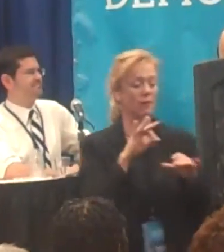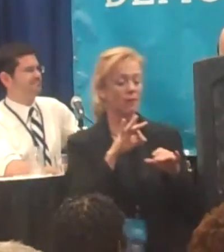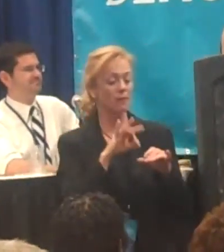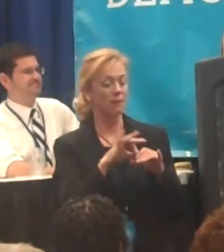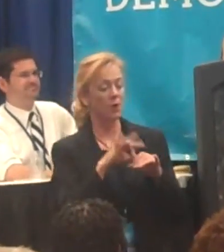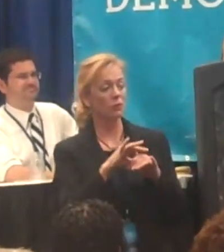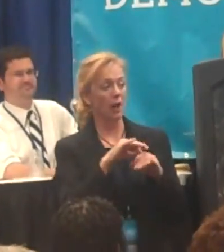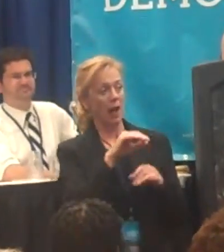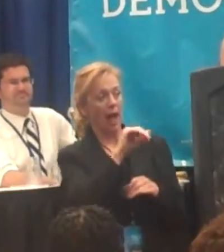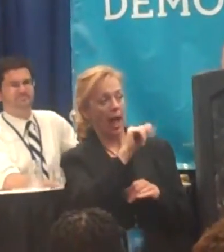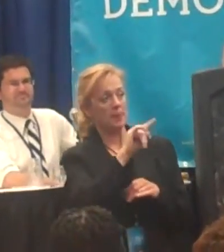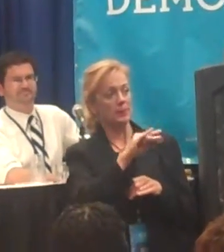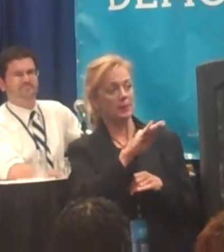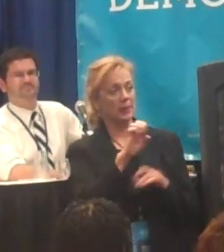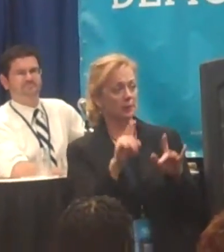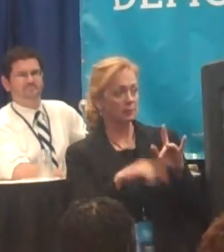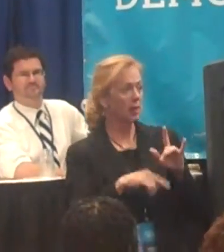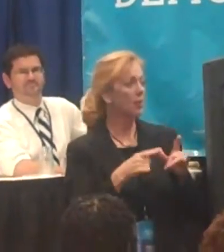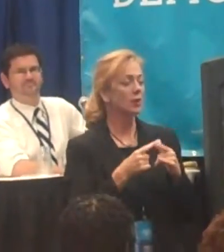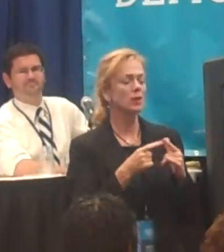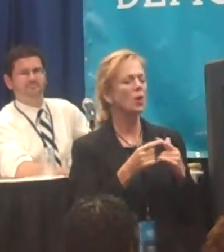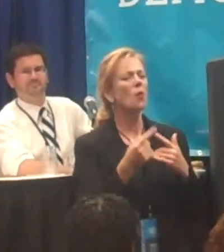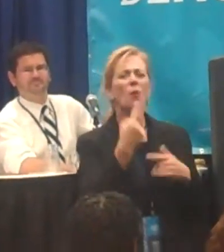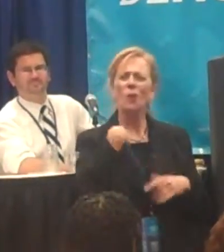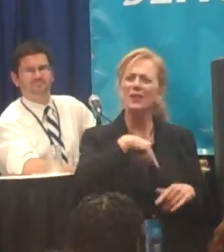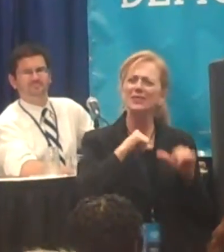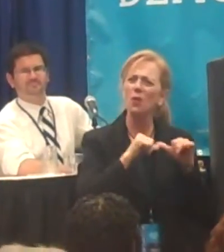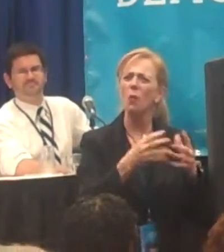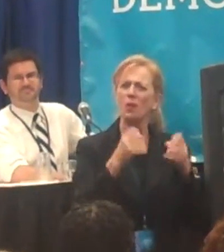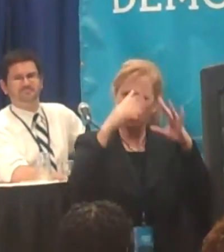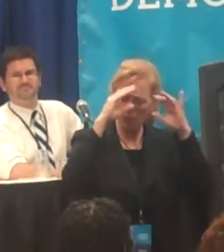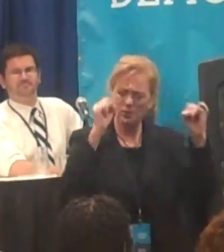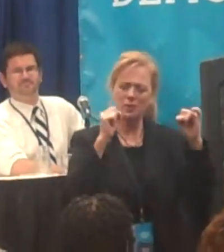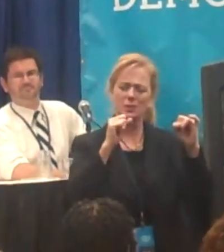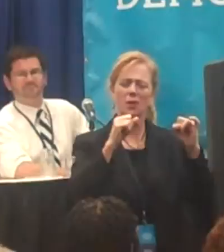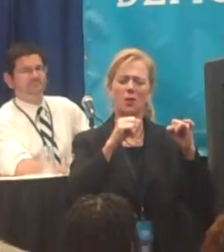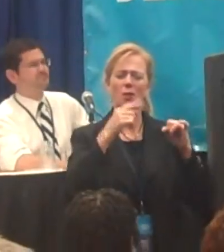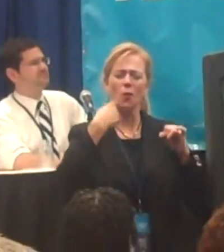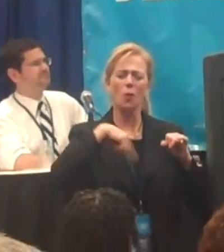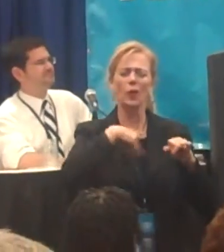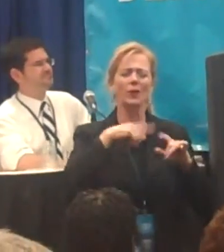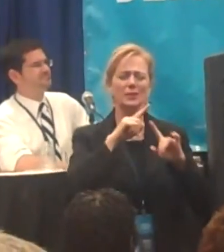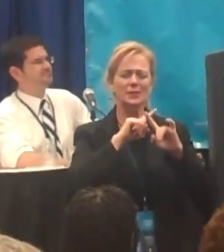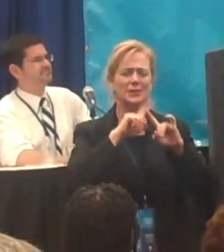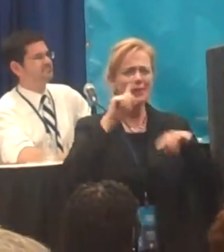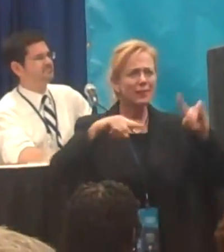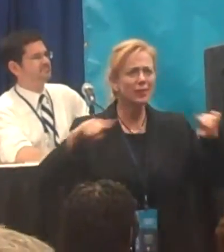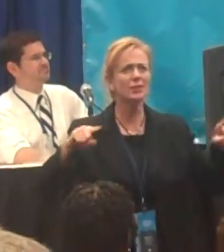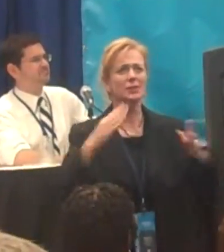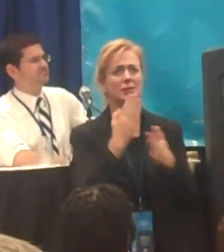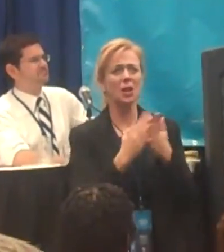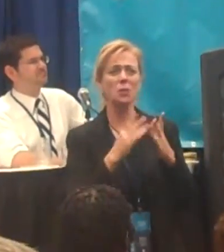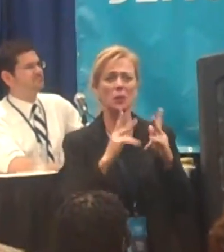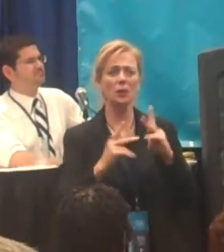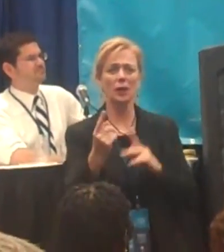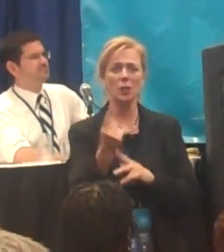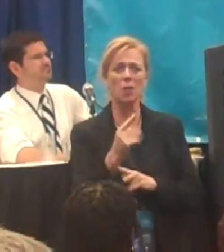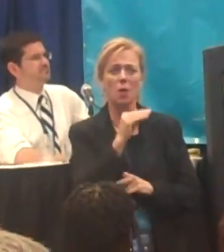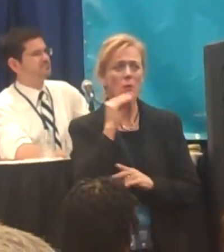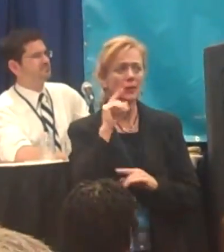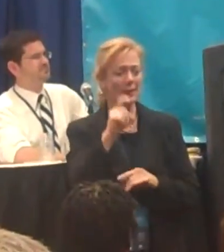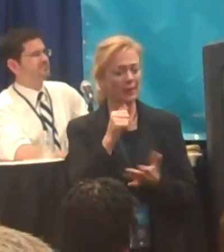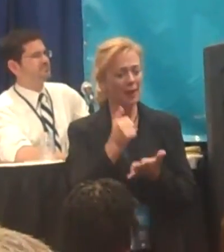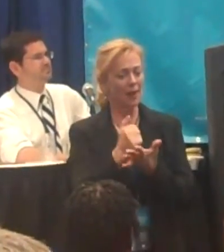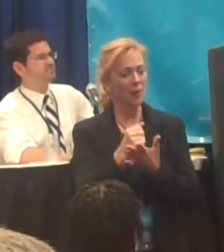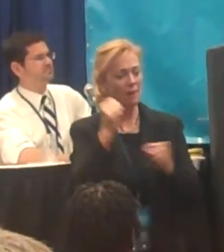absentee. We want a president who believes that while our veterans, some of whom come home needing help,